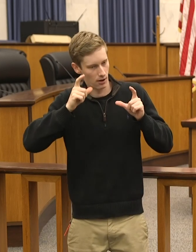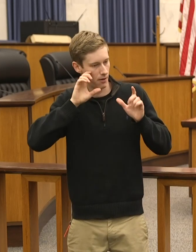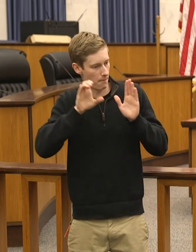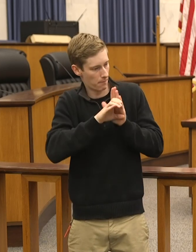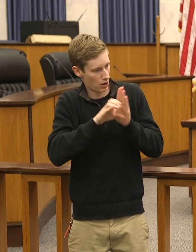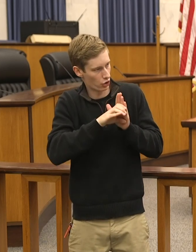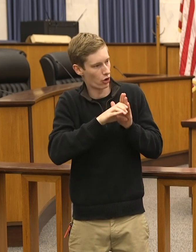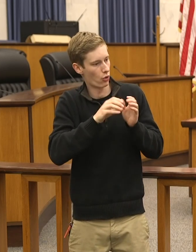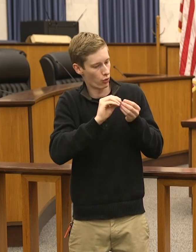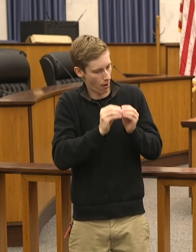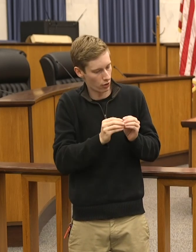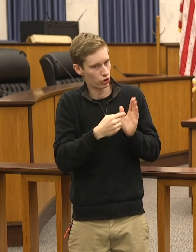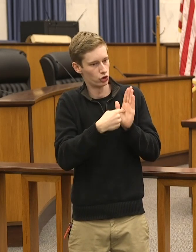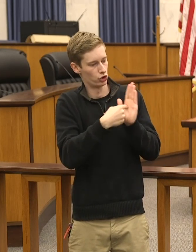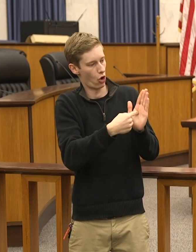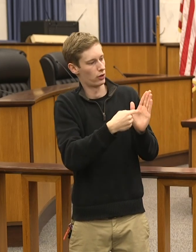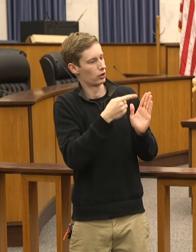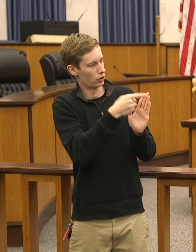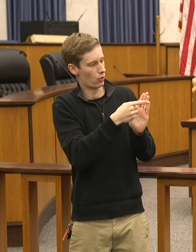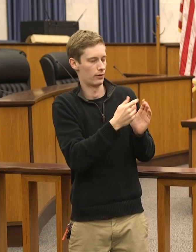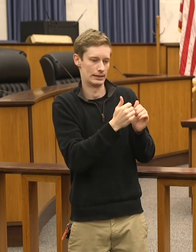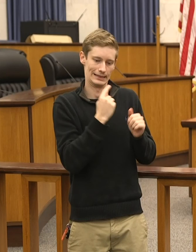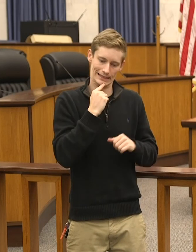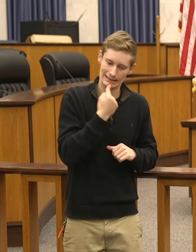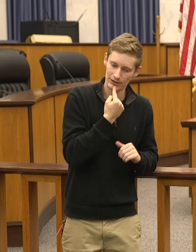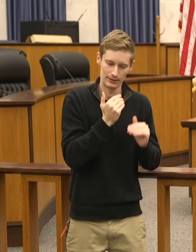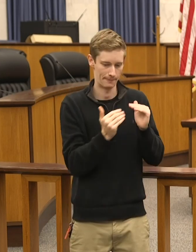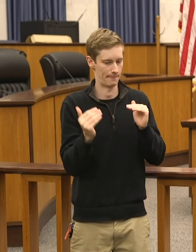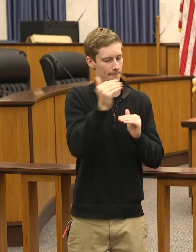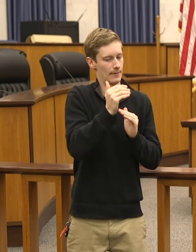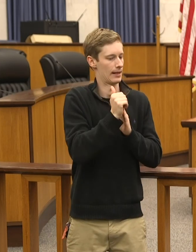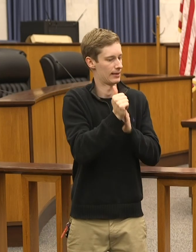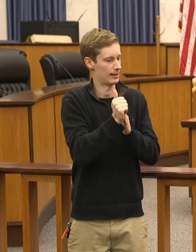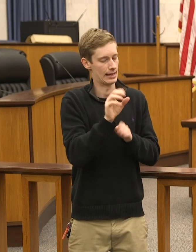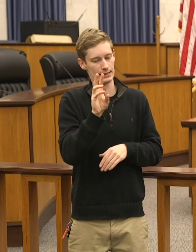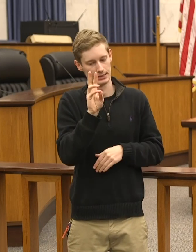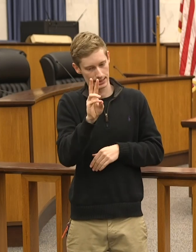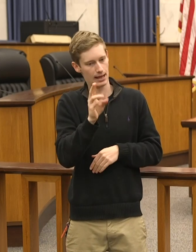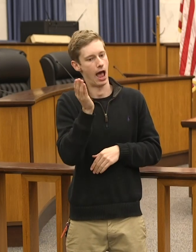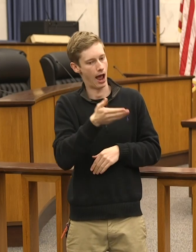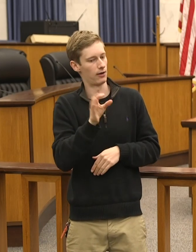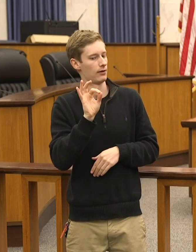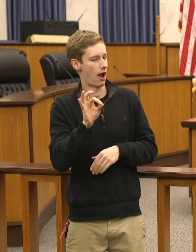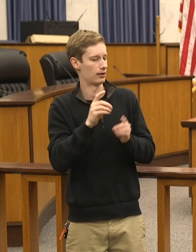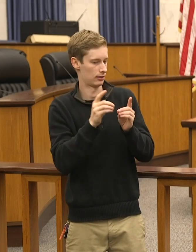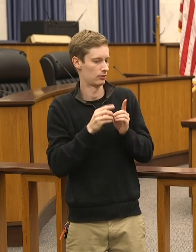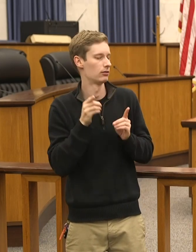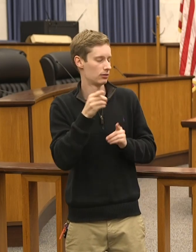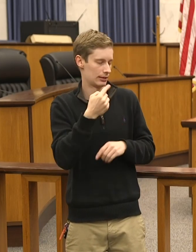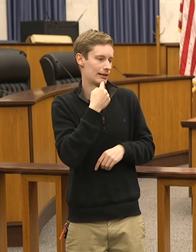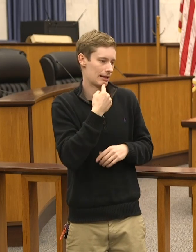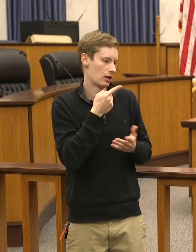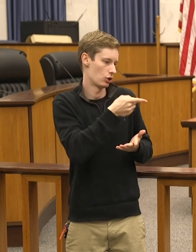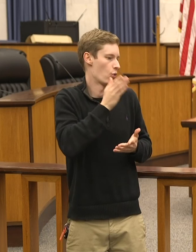district showing you with a substantial lead in 6 of 9 districts, pretty much saying that you will be